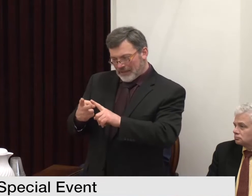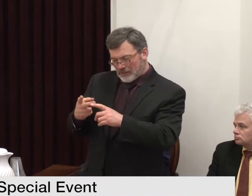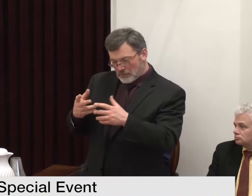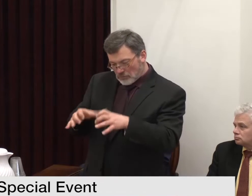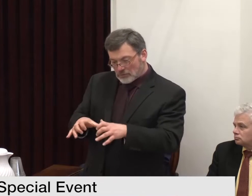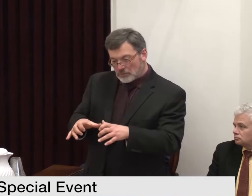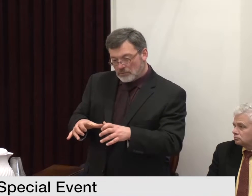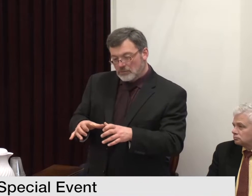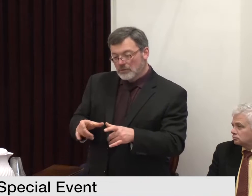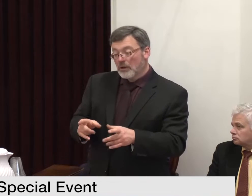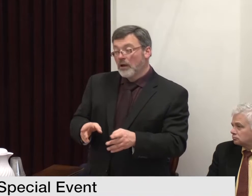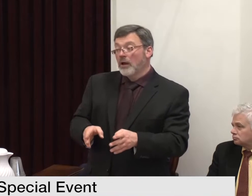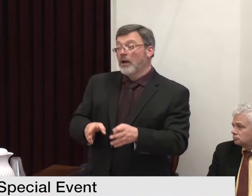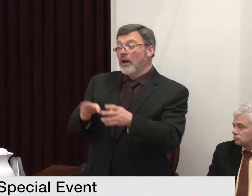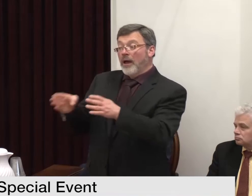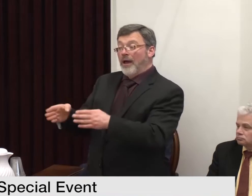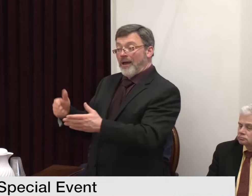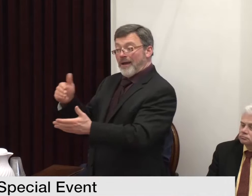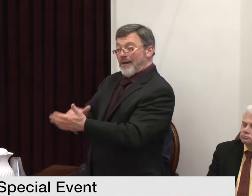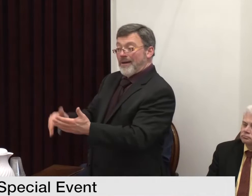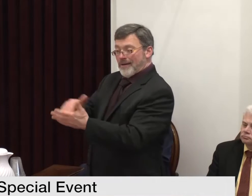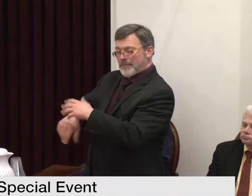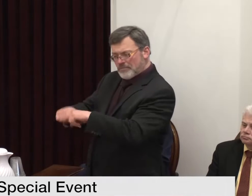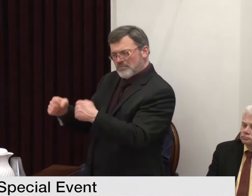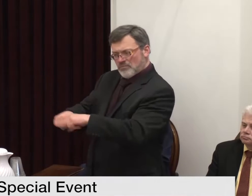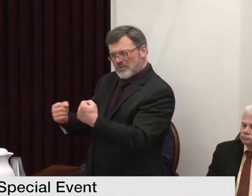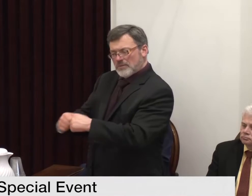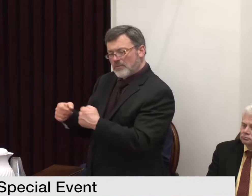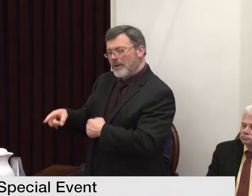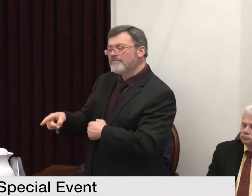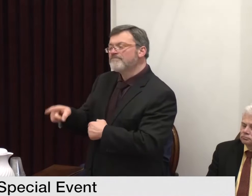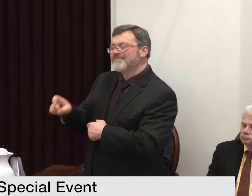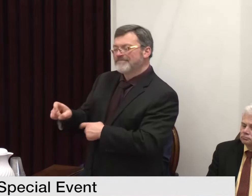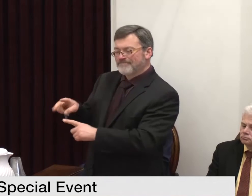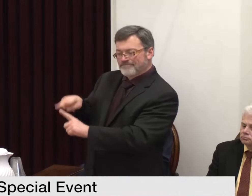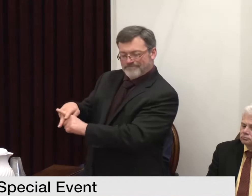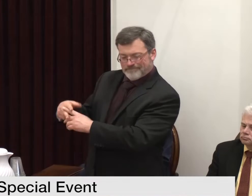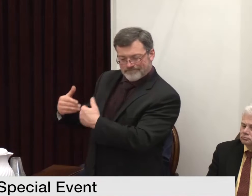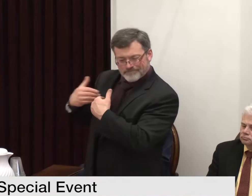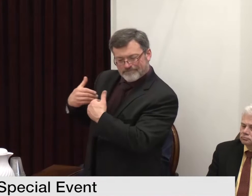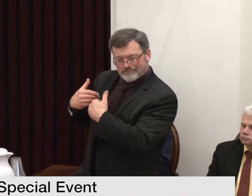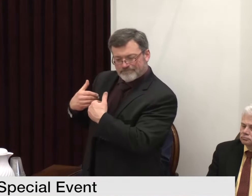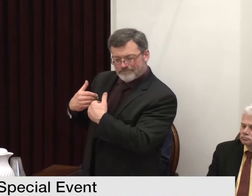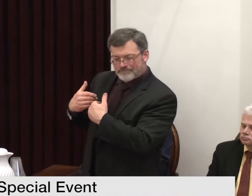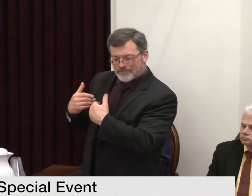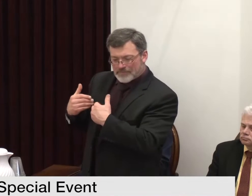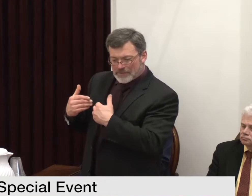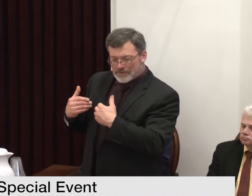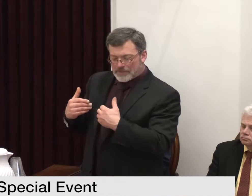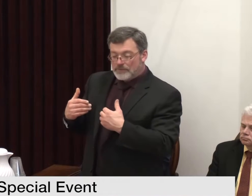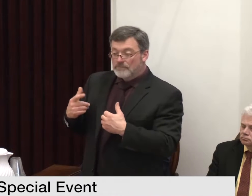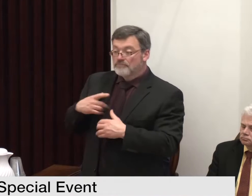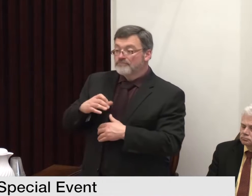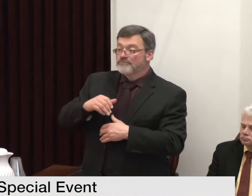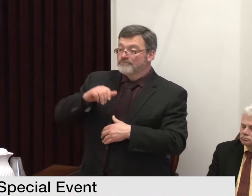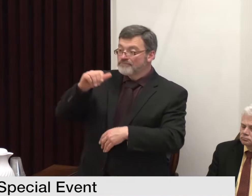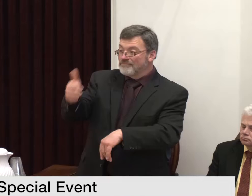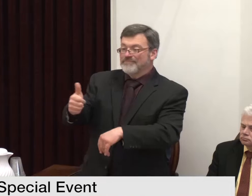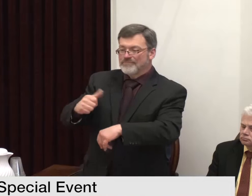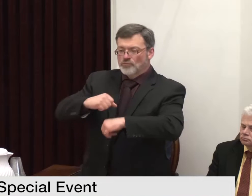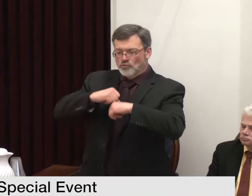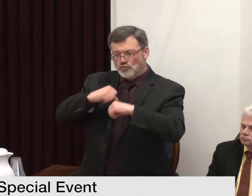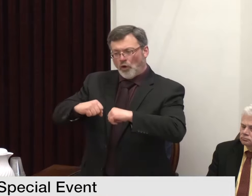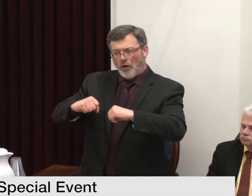And we need to continue talking about a secure facility for those who are mentally ill and a danger to the community, and a process to